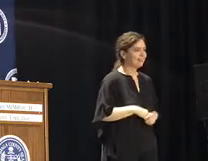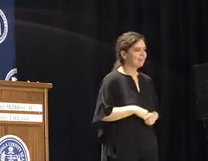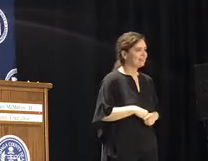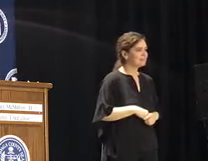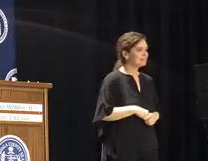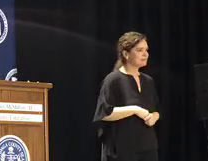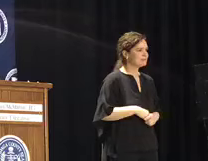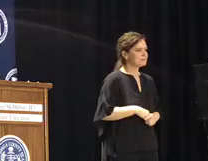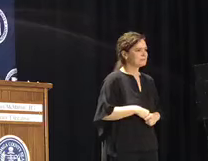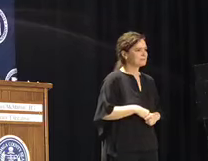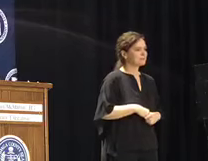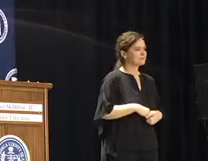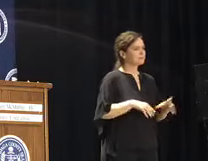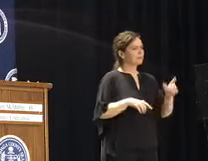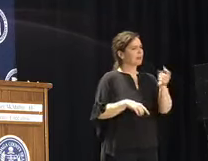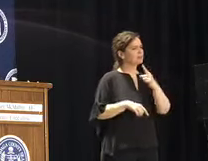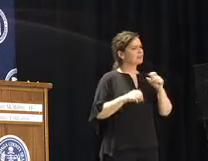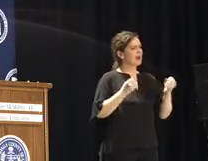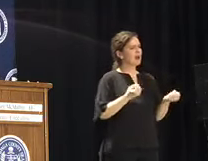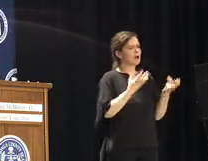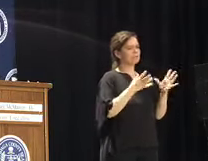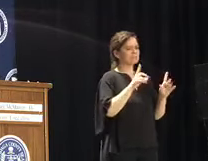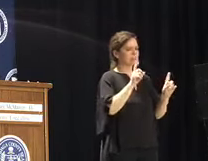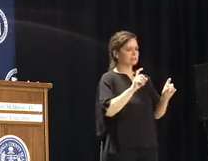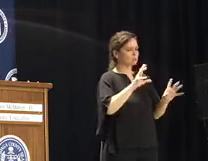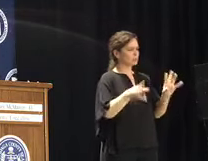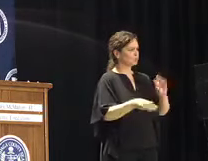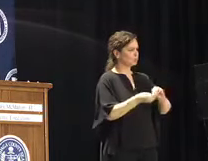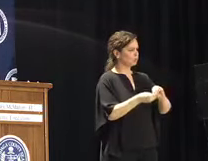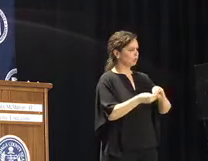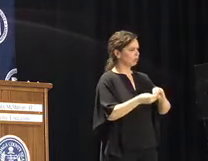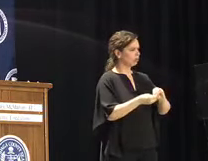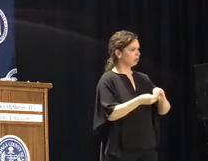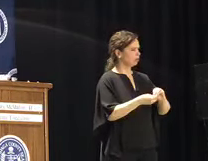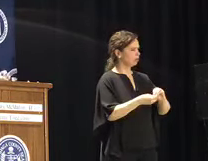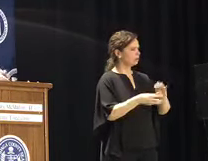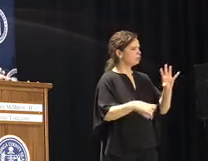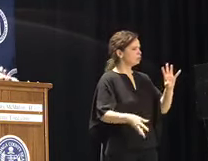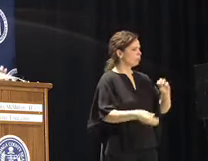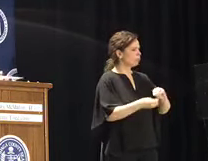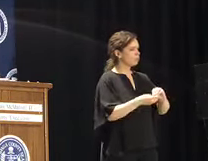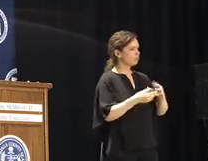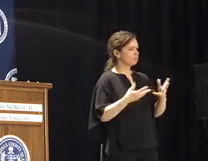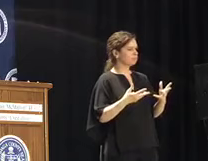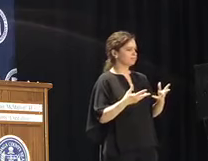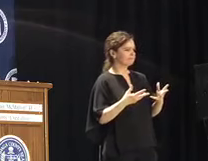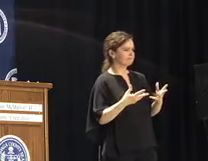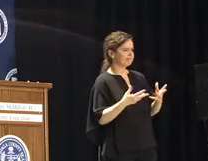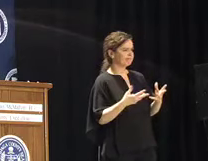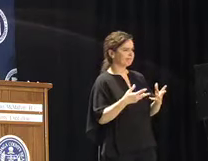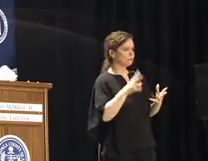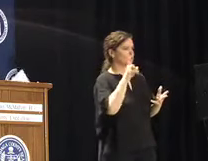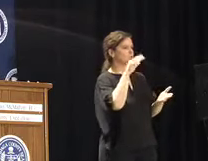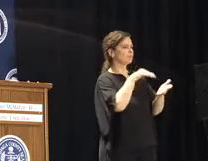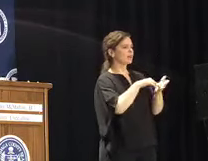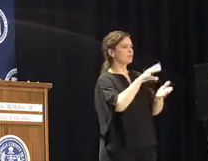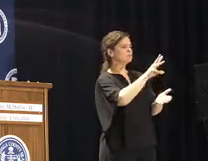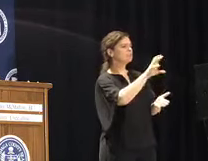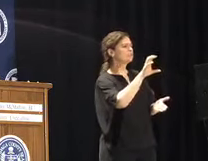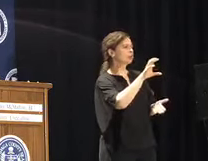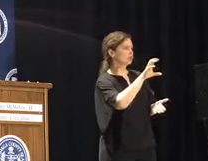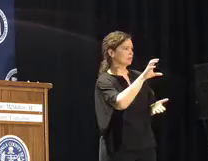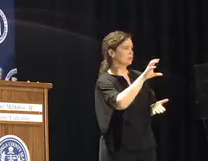completed total? Let me see if I got that. I think we're 2,600 range. I think some